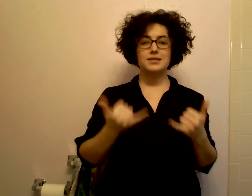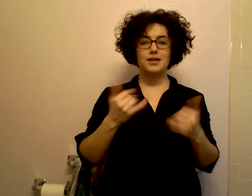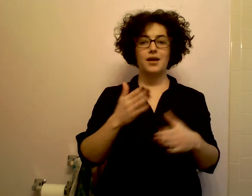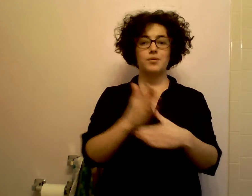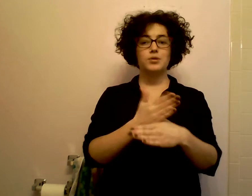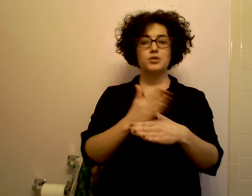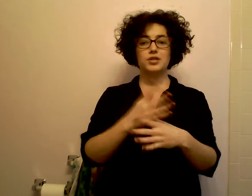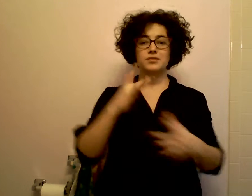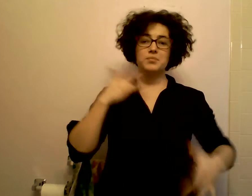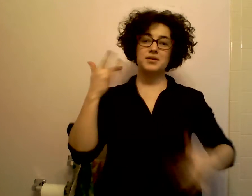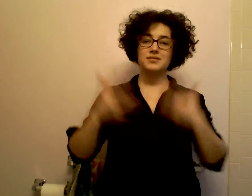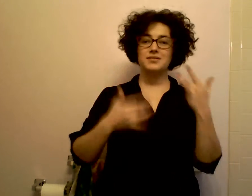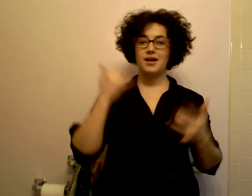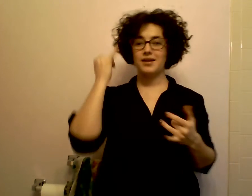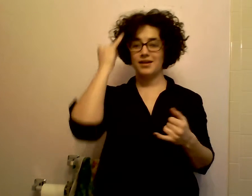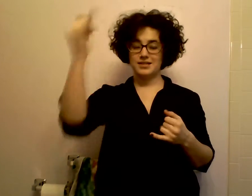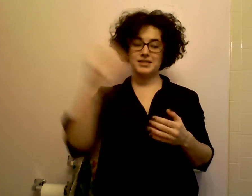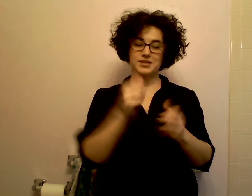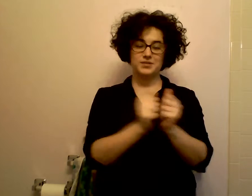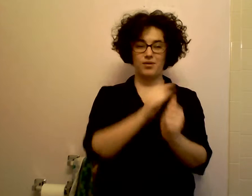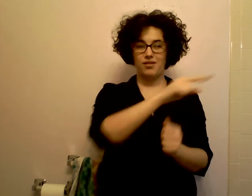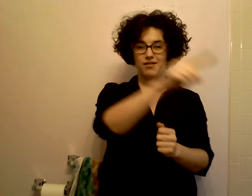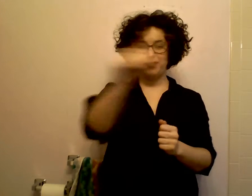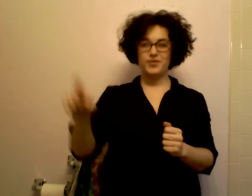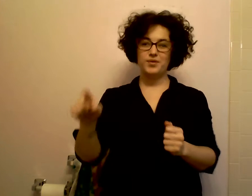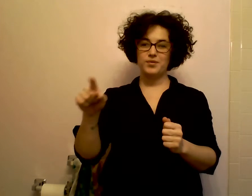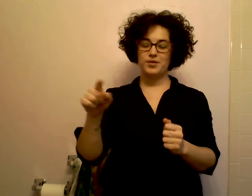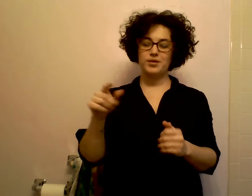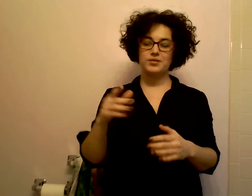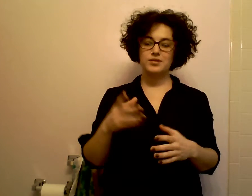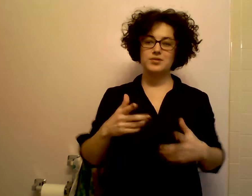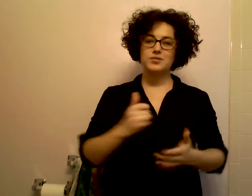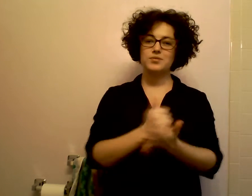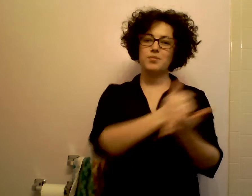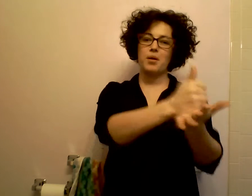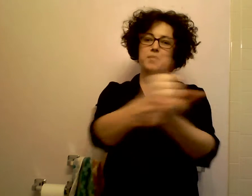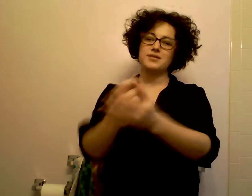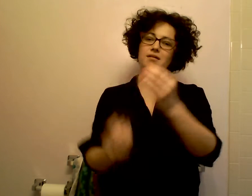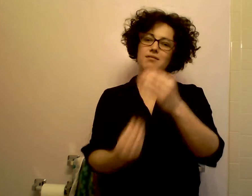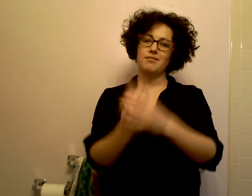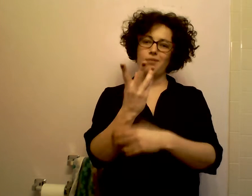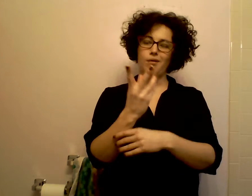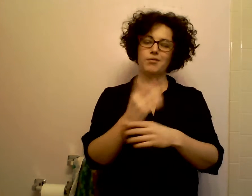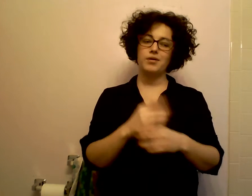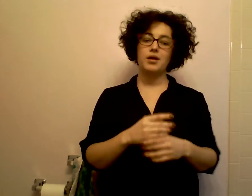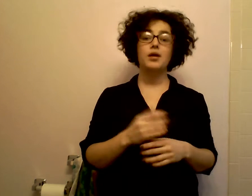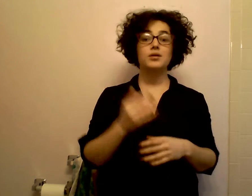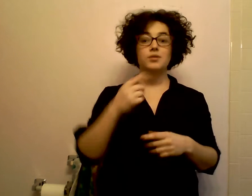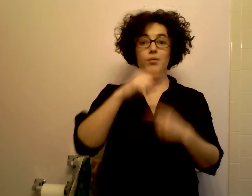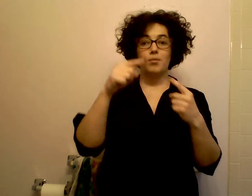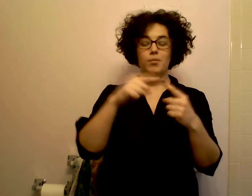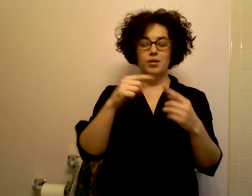us all to grow. For when we open ourselves to growth at a personal level, we enhance our ability to more